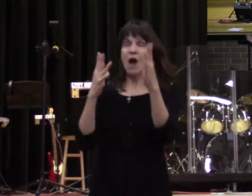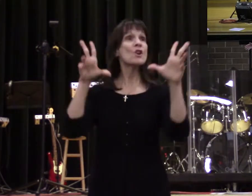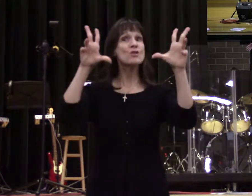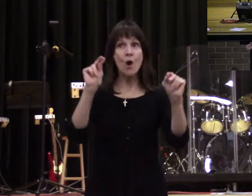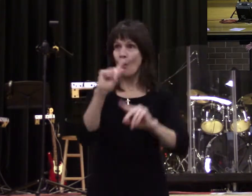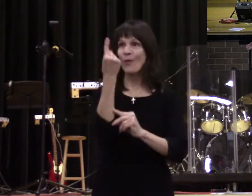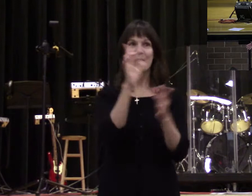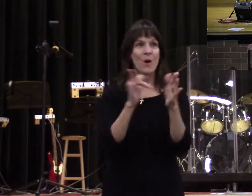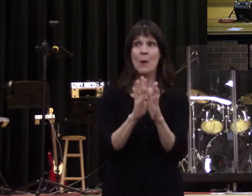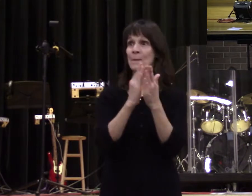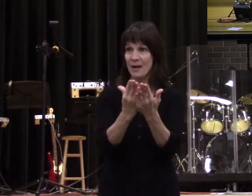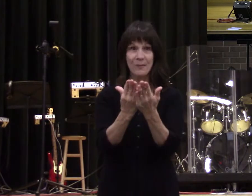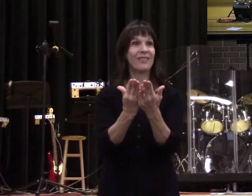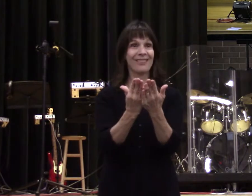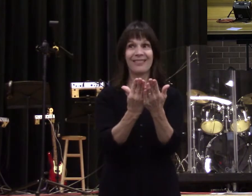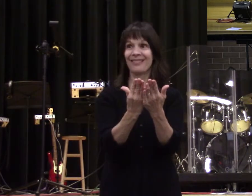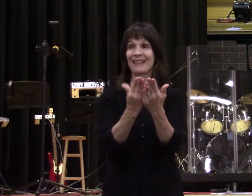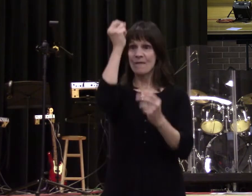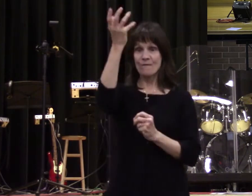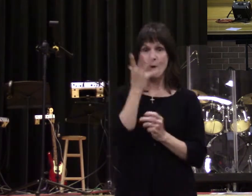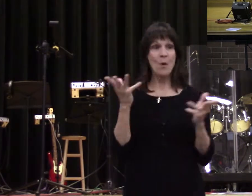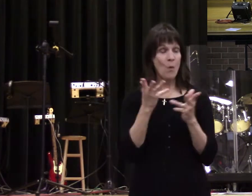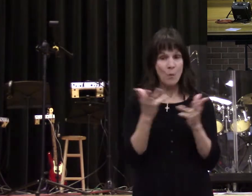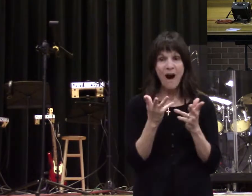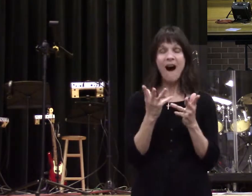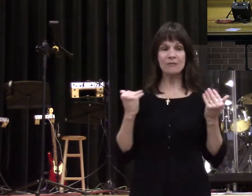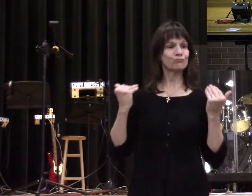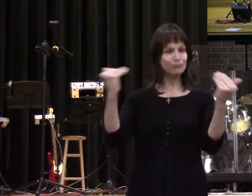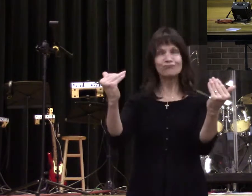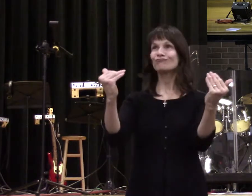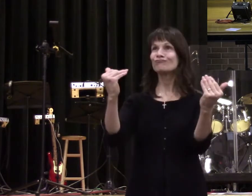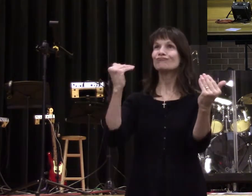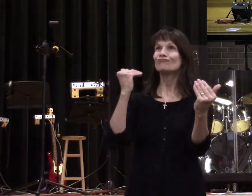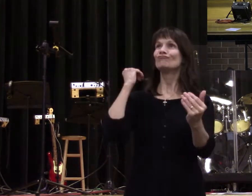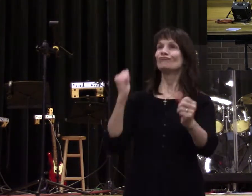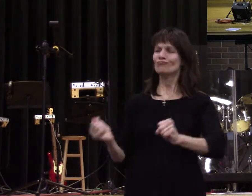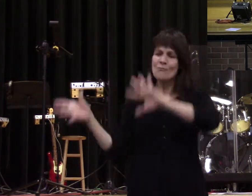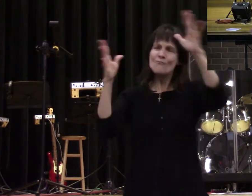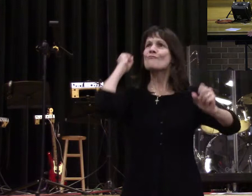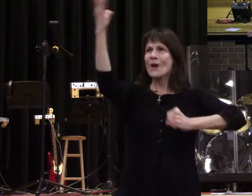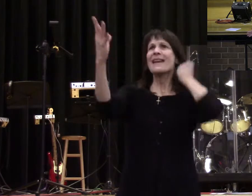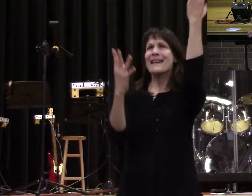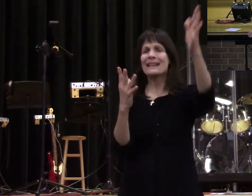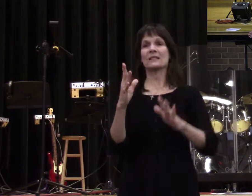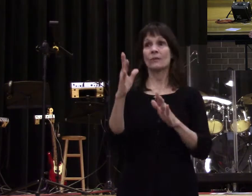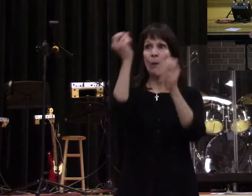medical facts. Okay? You will not die if you